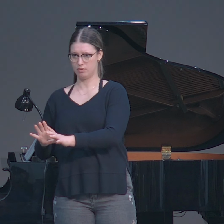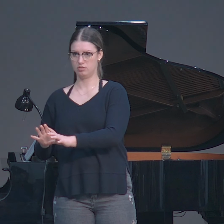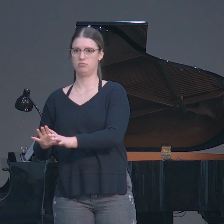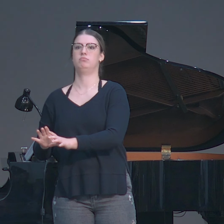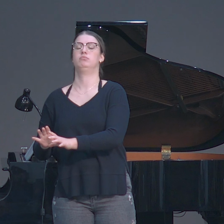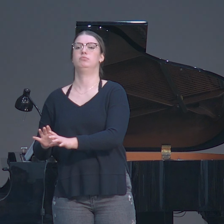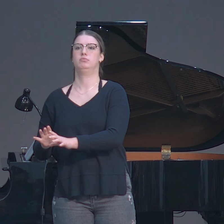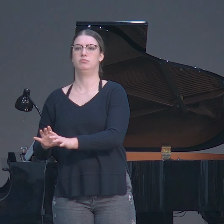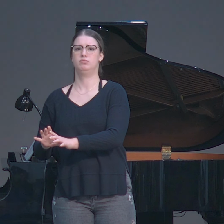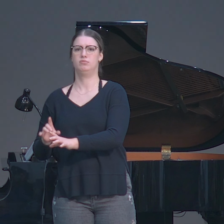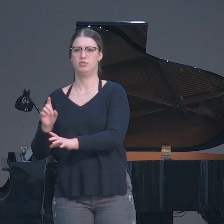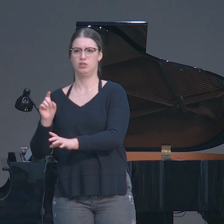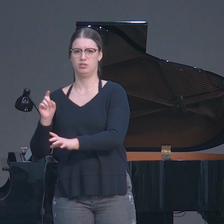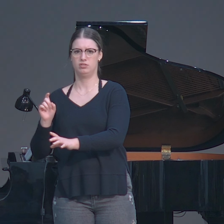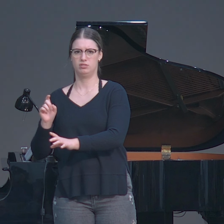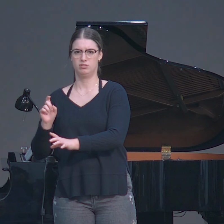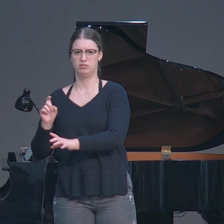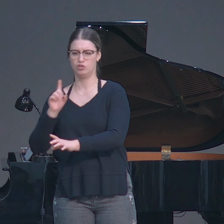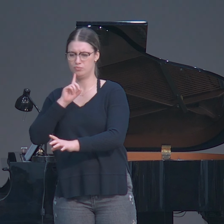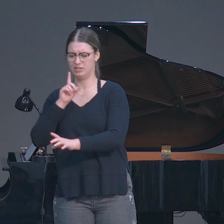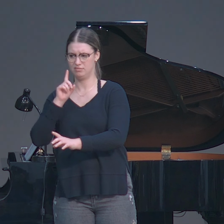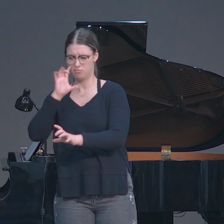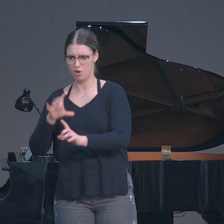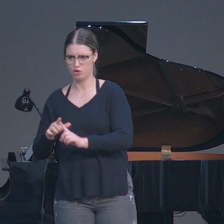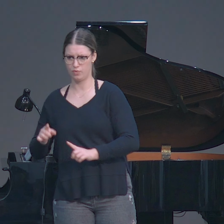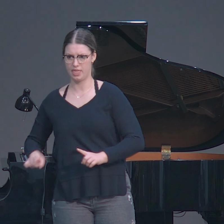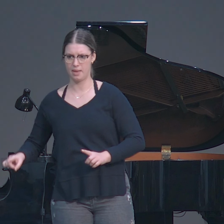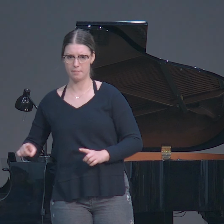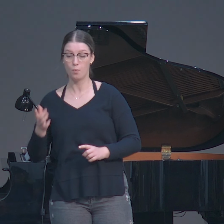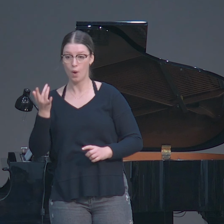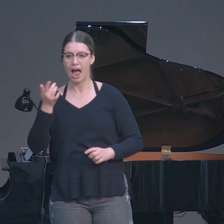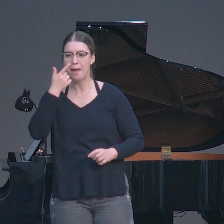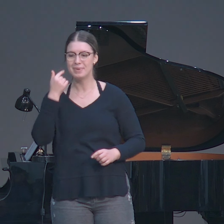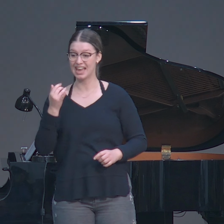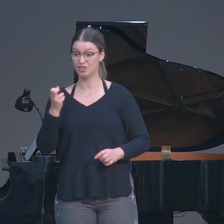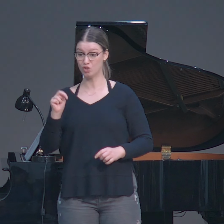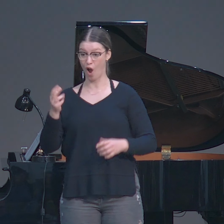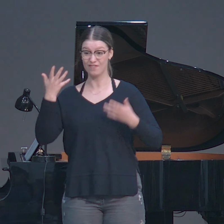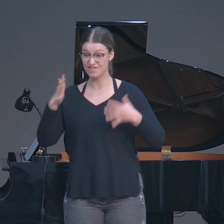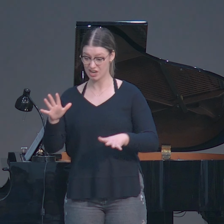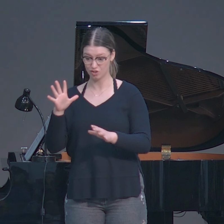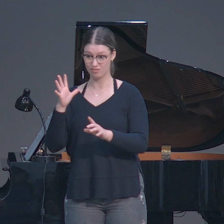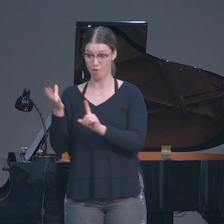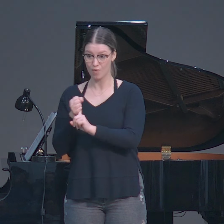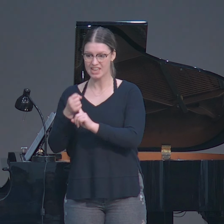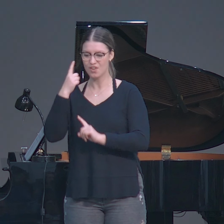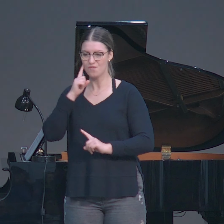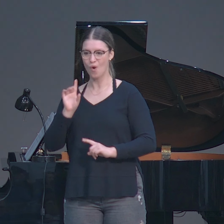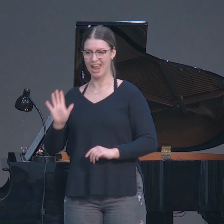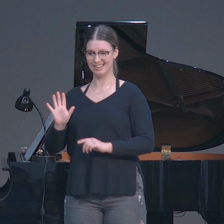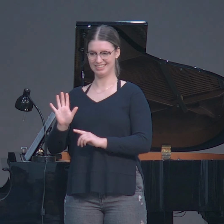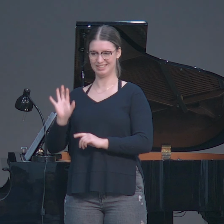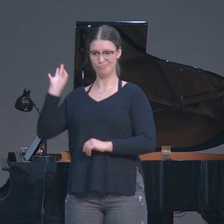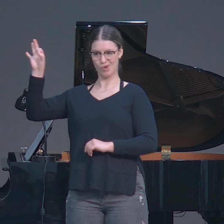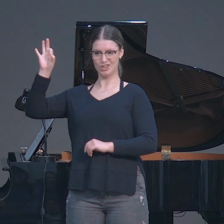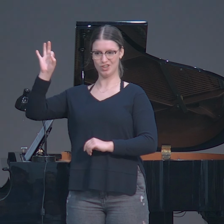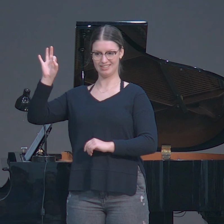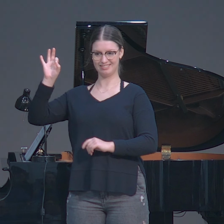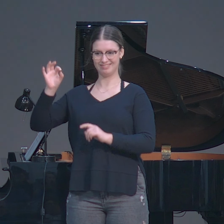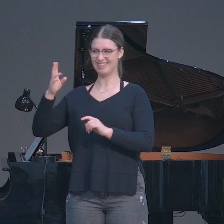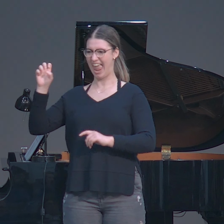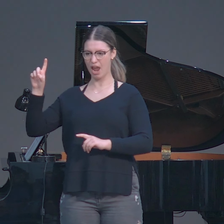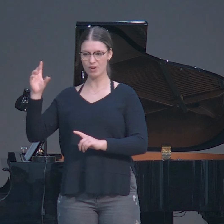Because, as we've already seen earlier in Matthew, John has been arrested by Herod for his preaching.